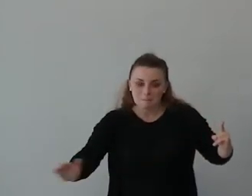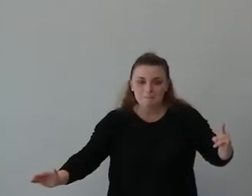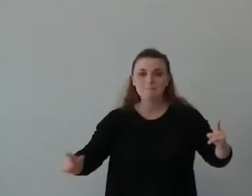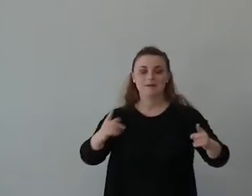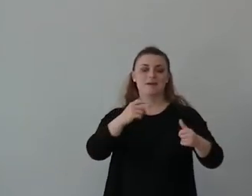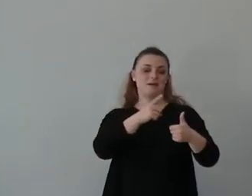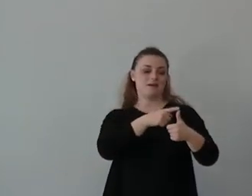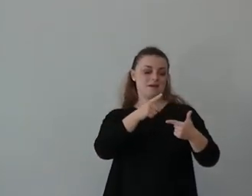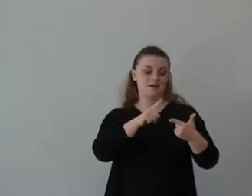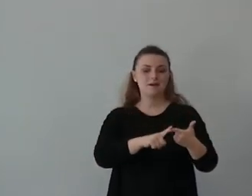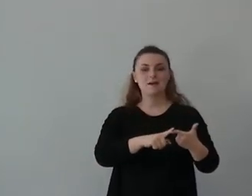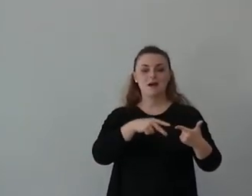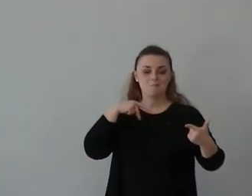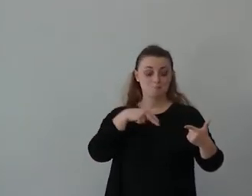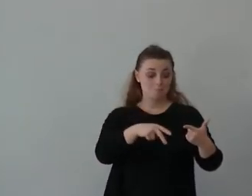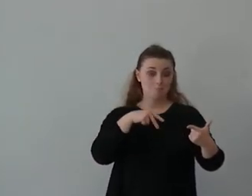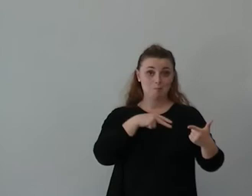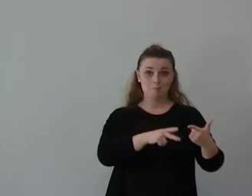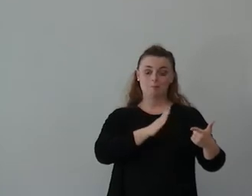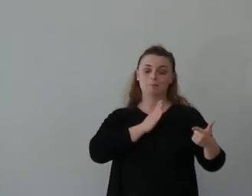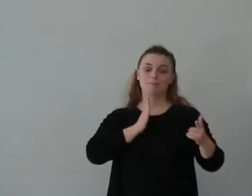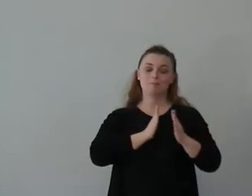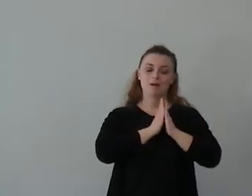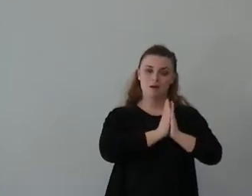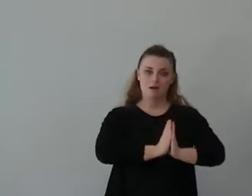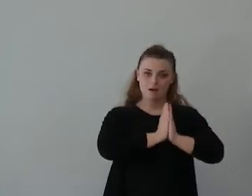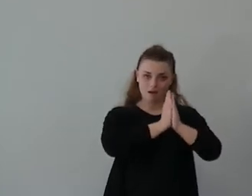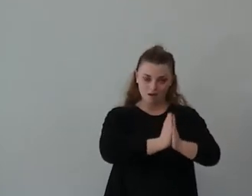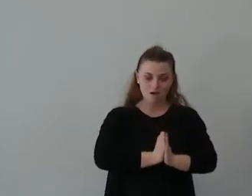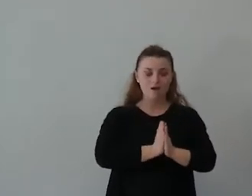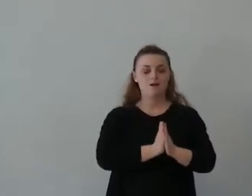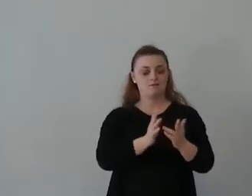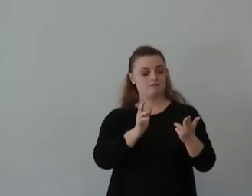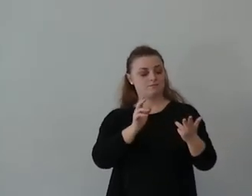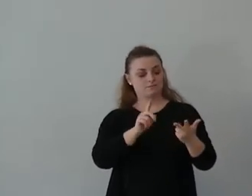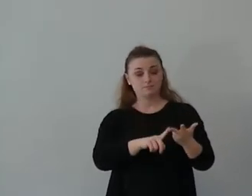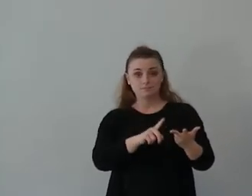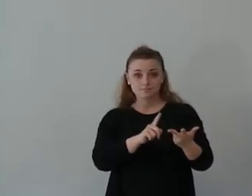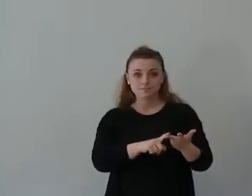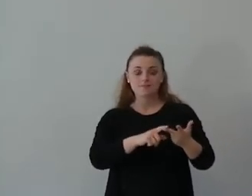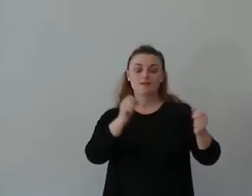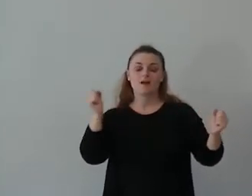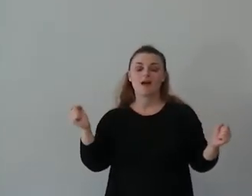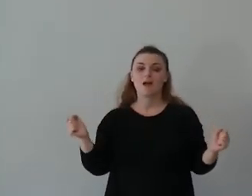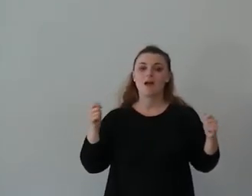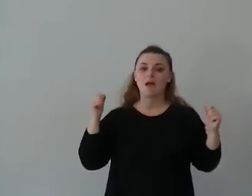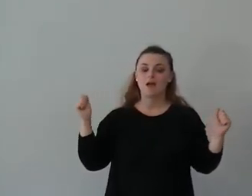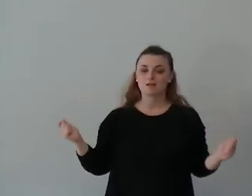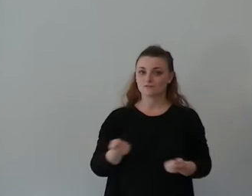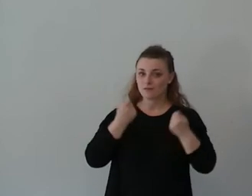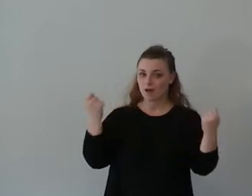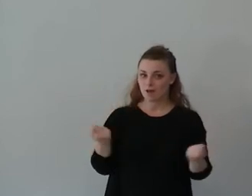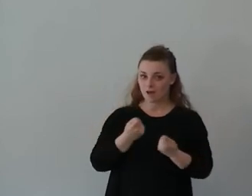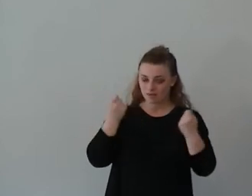preghiera. For youth events, per eventi con I giovani, fellowship